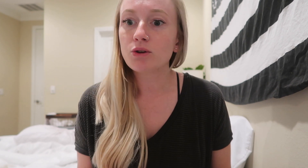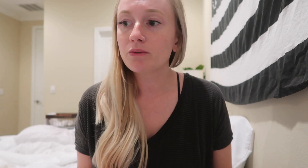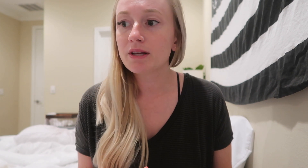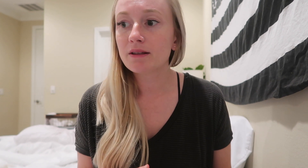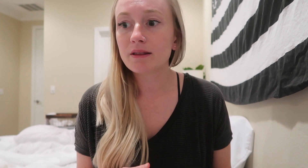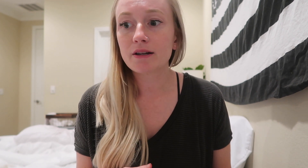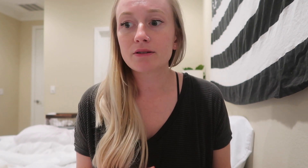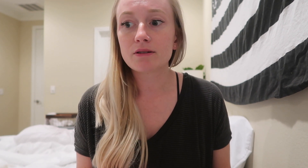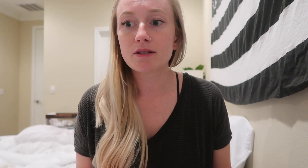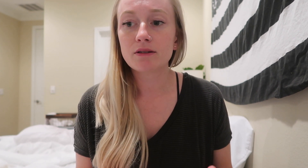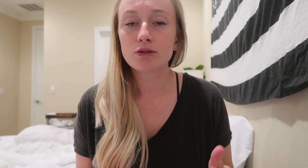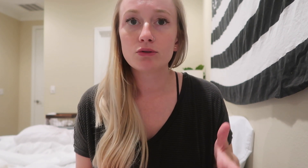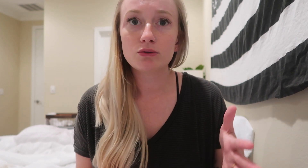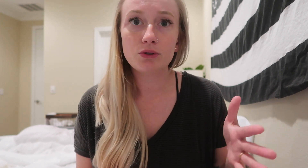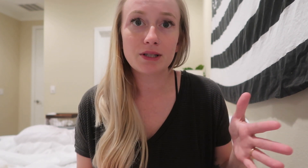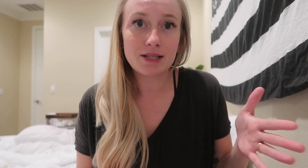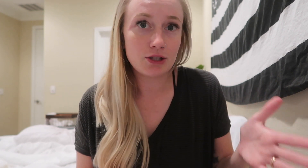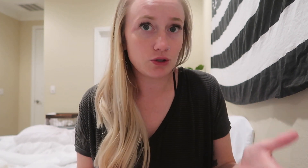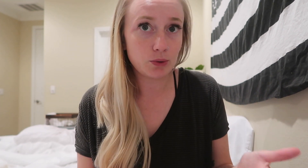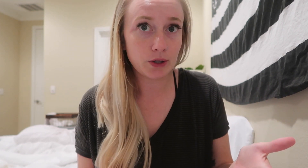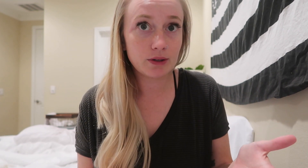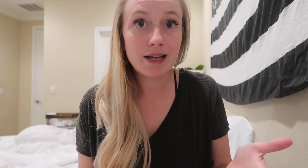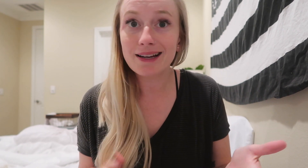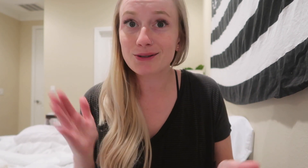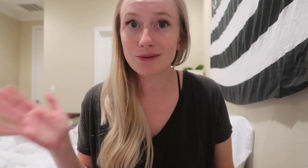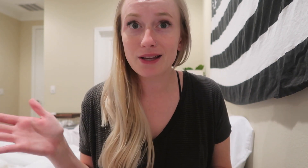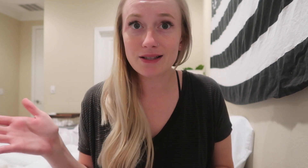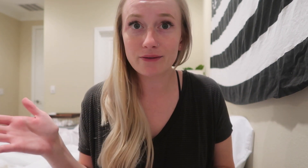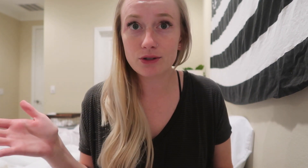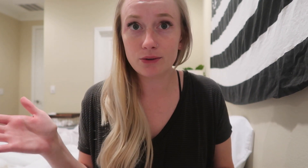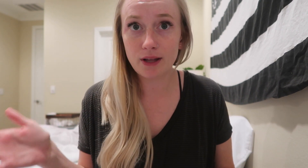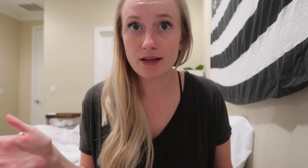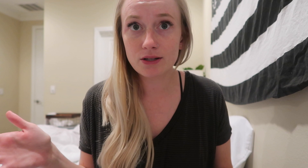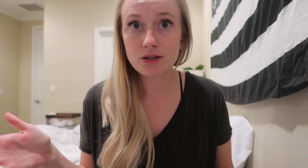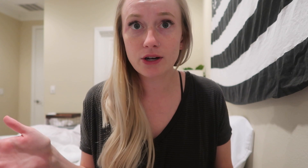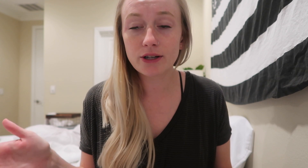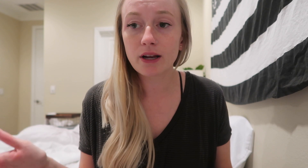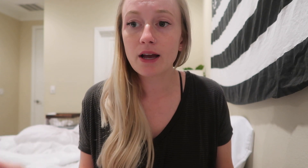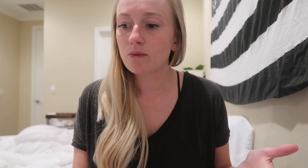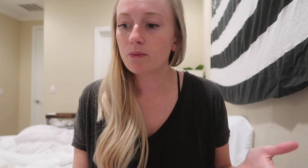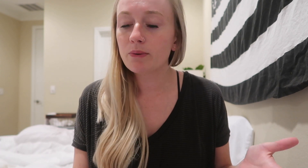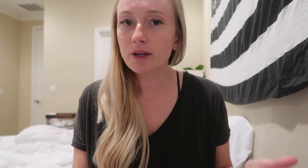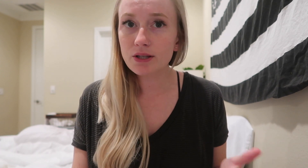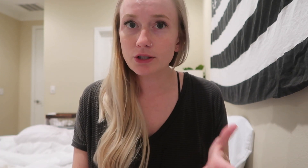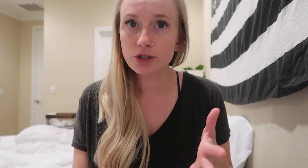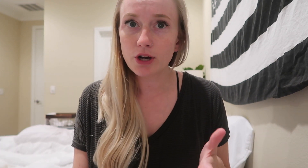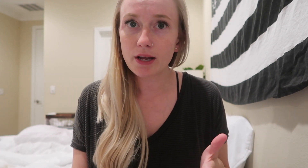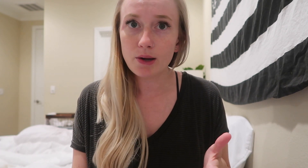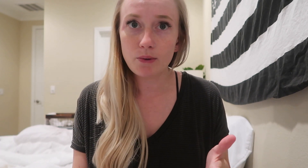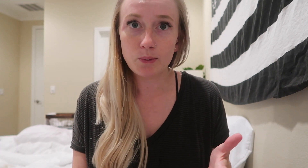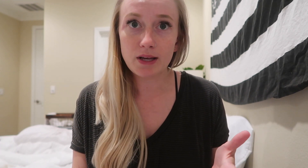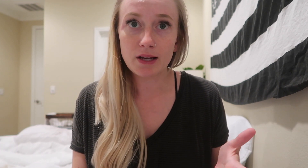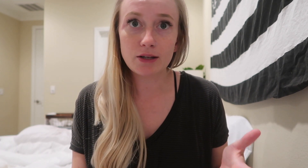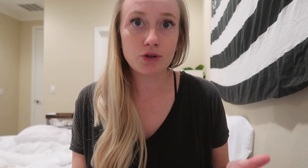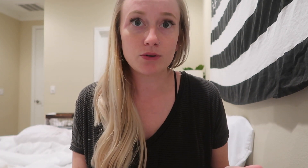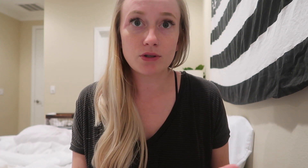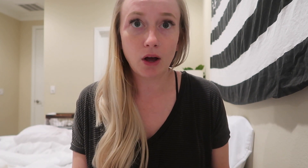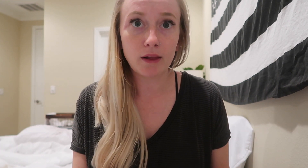don't think that you can teach it too early, and I don't think it's ever too late to start. We really started trying when we introduced